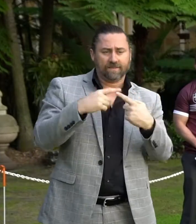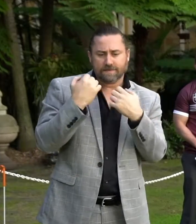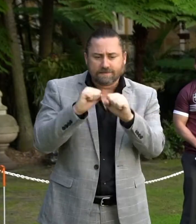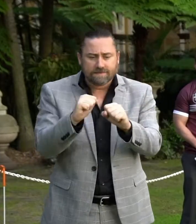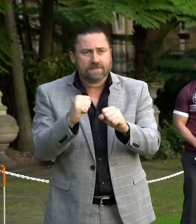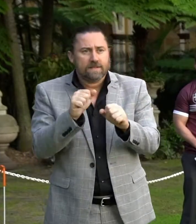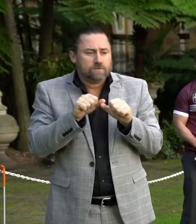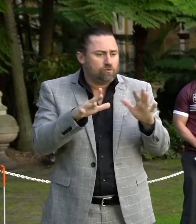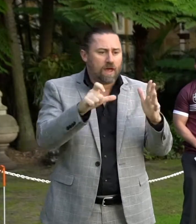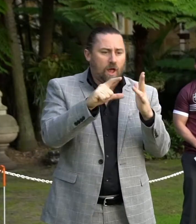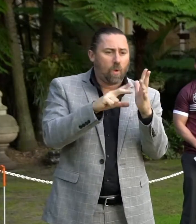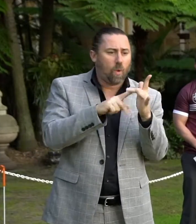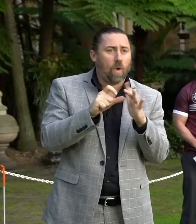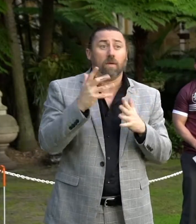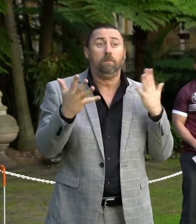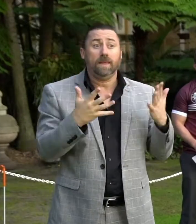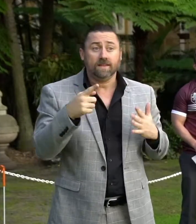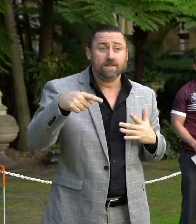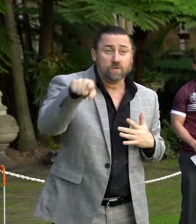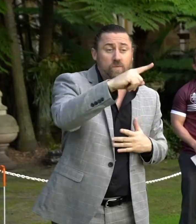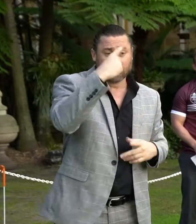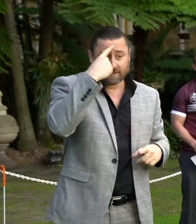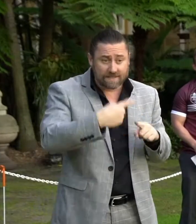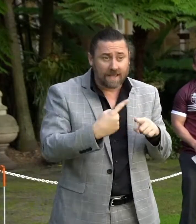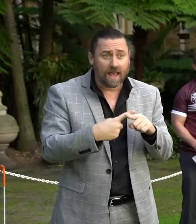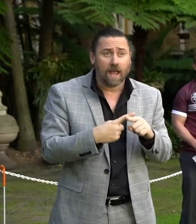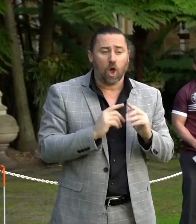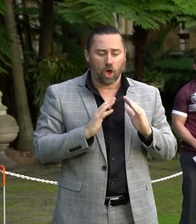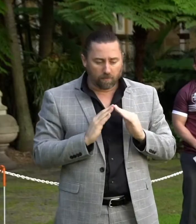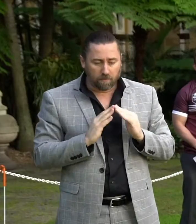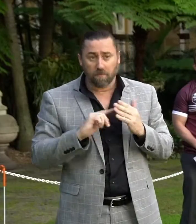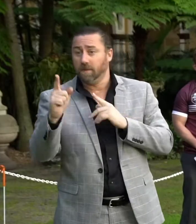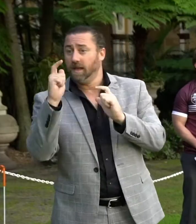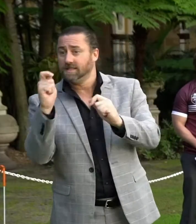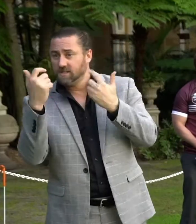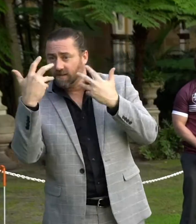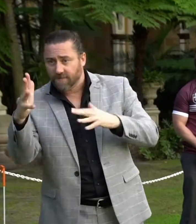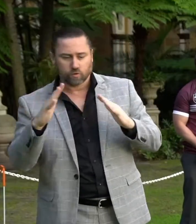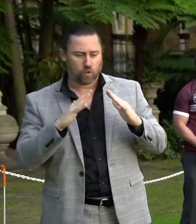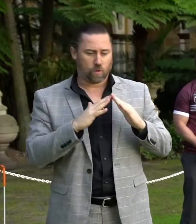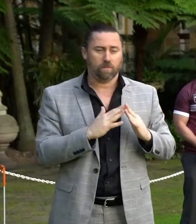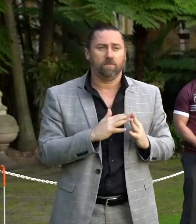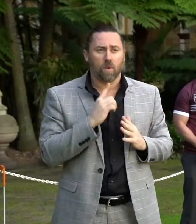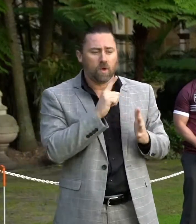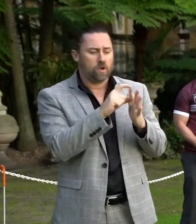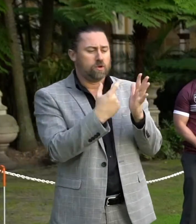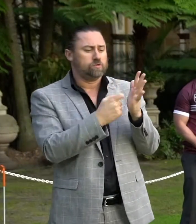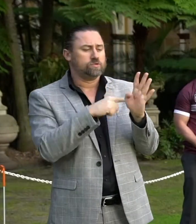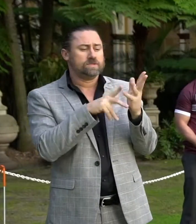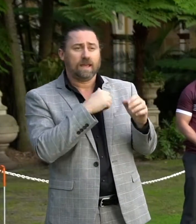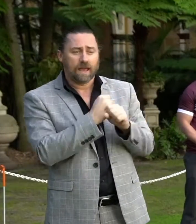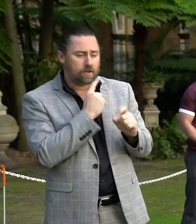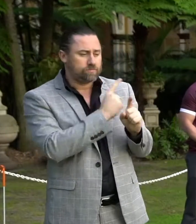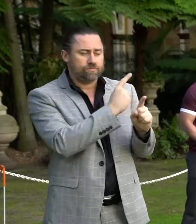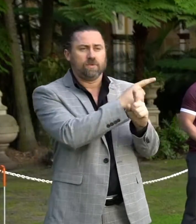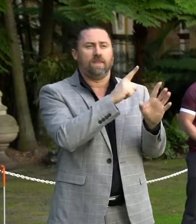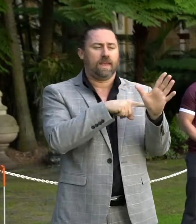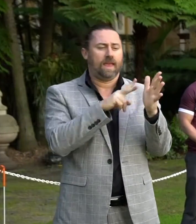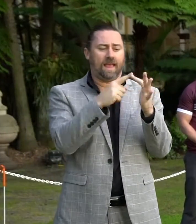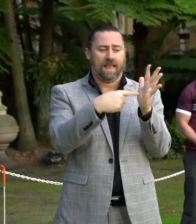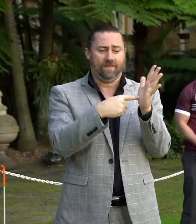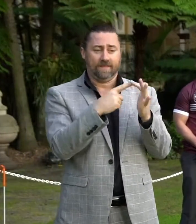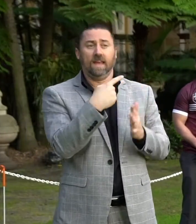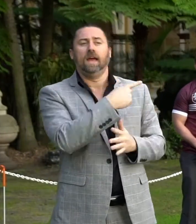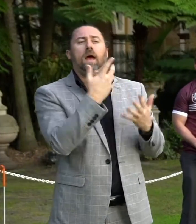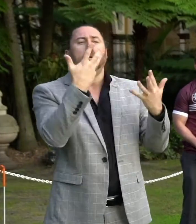symptoms whatsoever to go and get tested. So I'll hand over to Dr. Young and then to Yvette. Now Yvette has